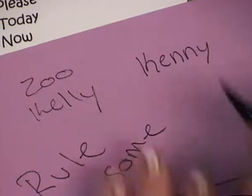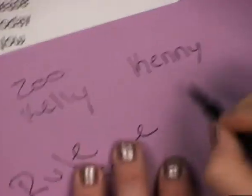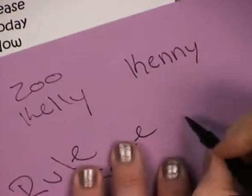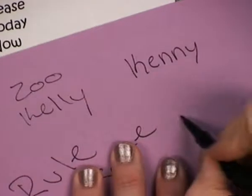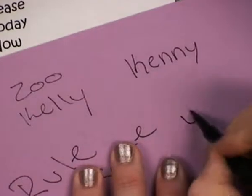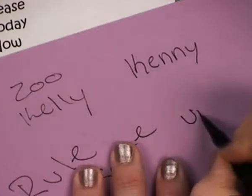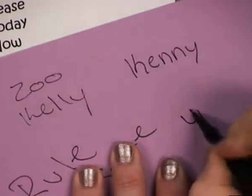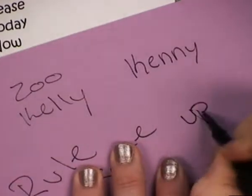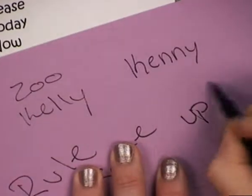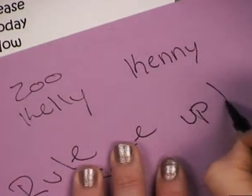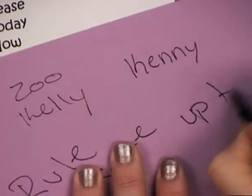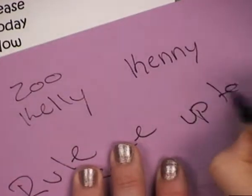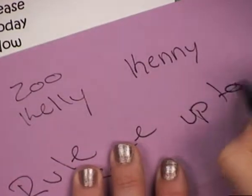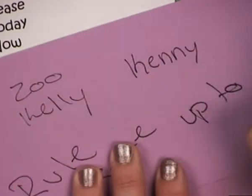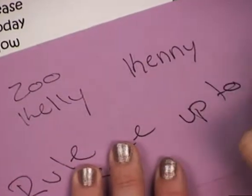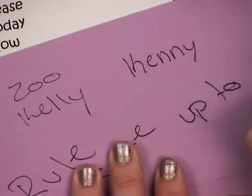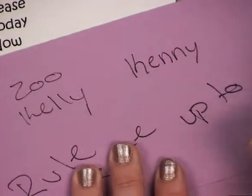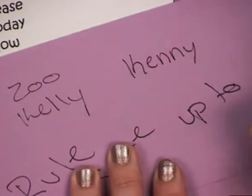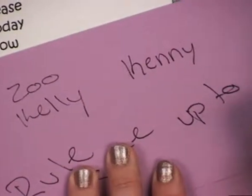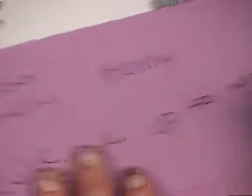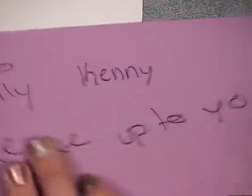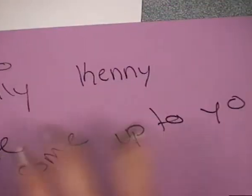Fun one. Up to you.